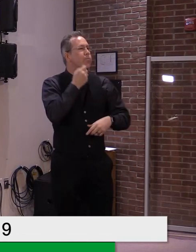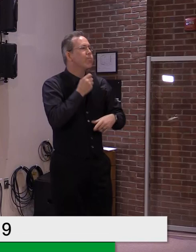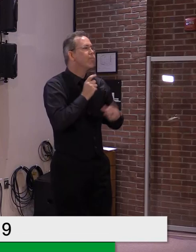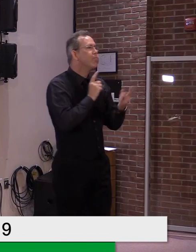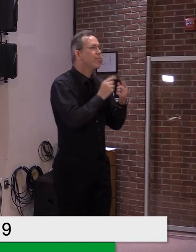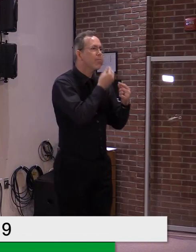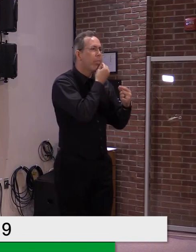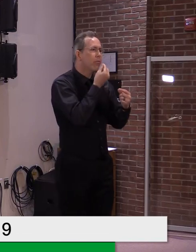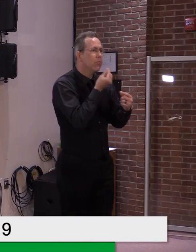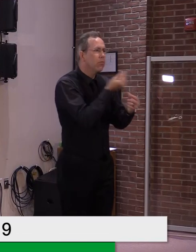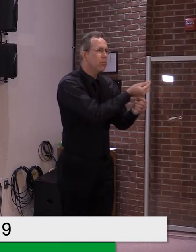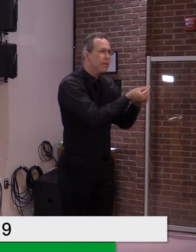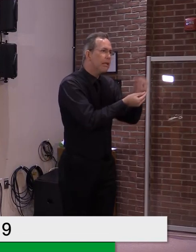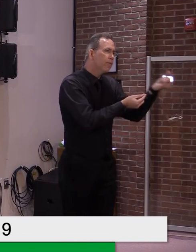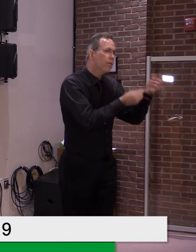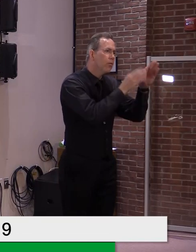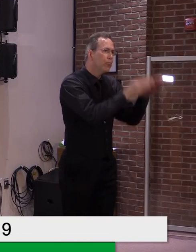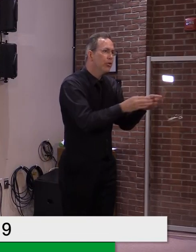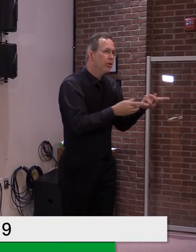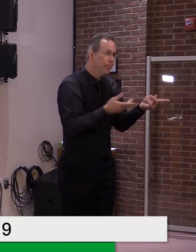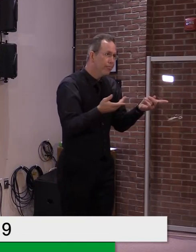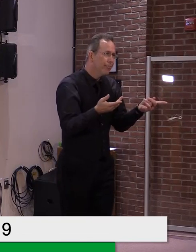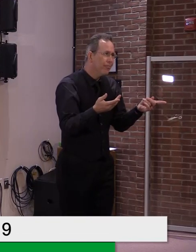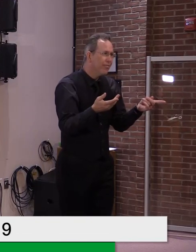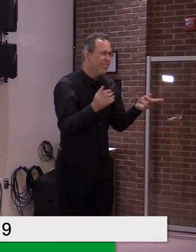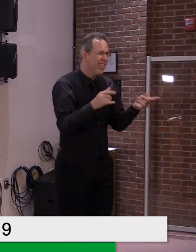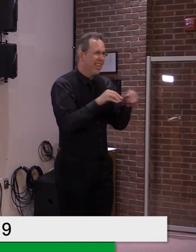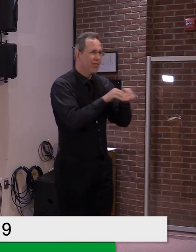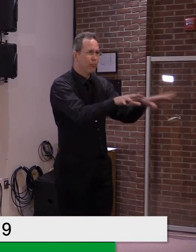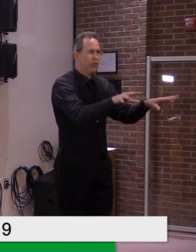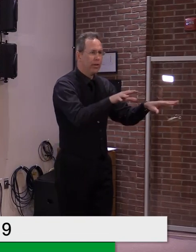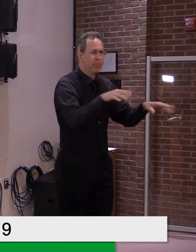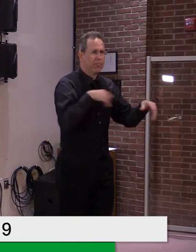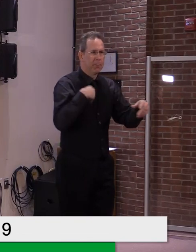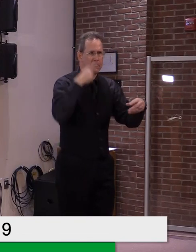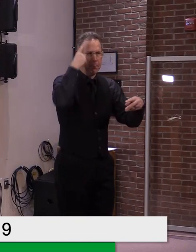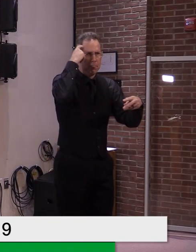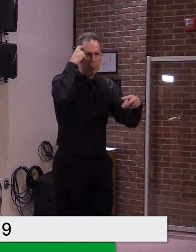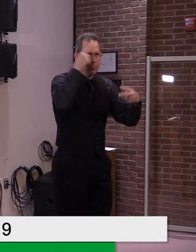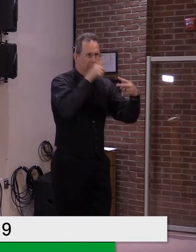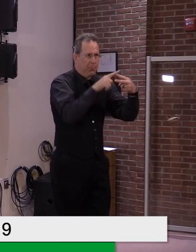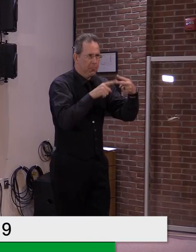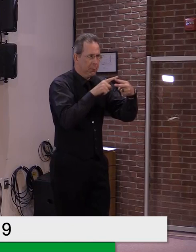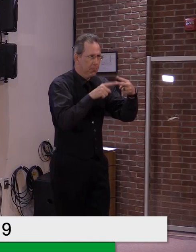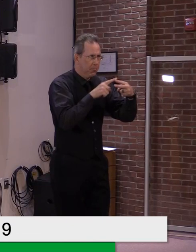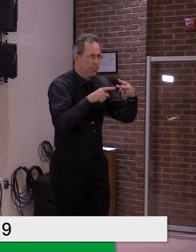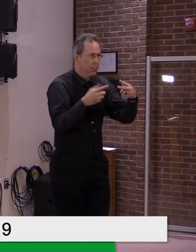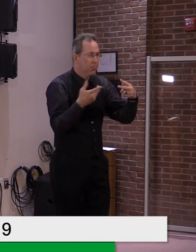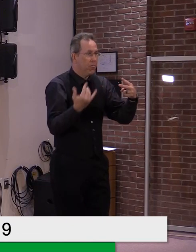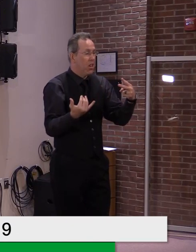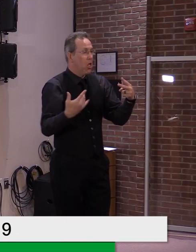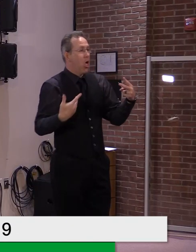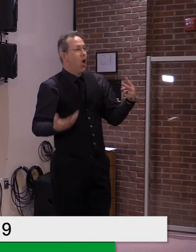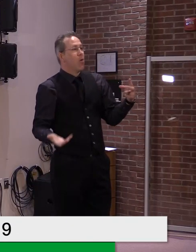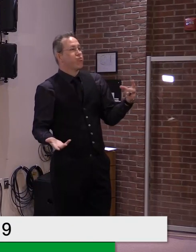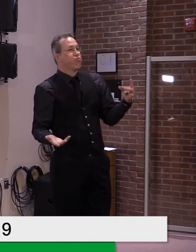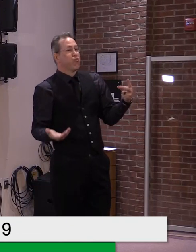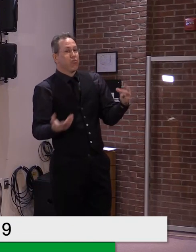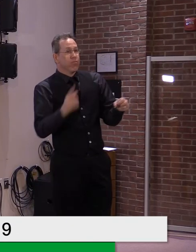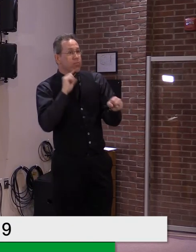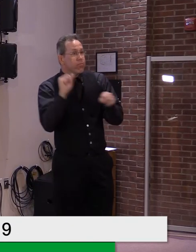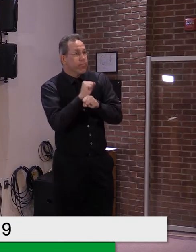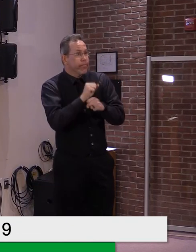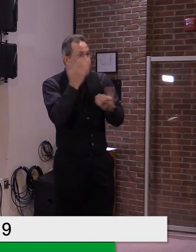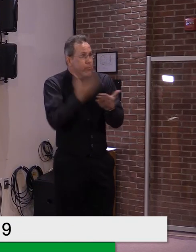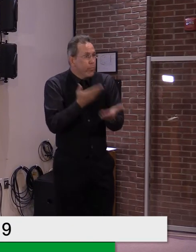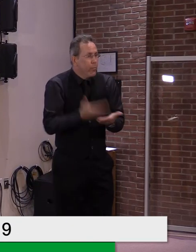theory. I said it could be incorrect. I emphasize those as we move forward. But